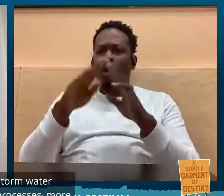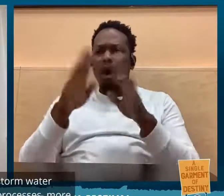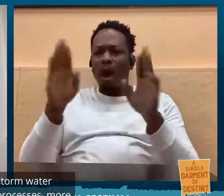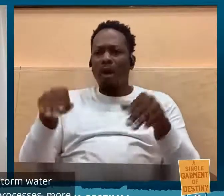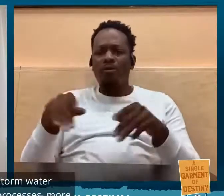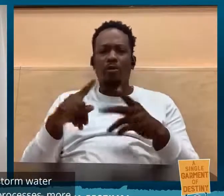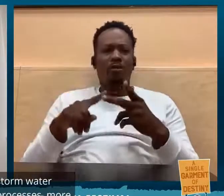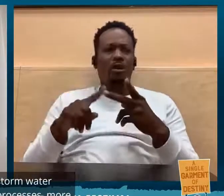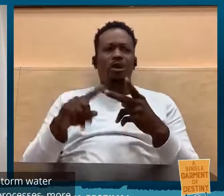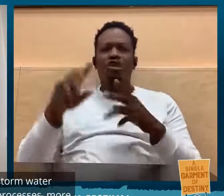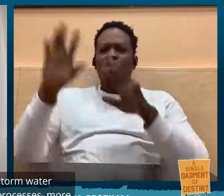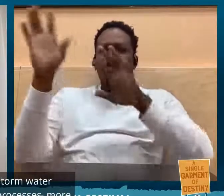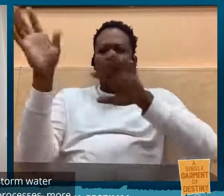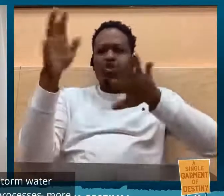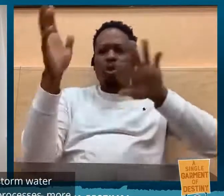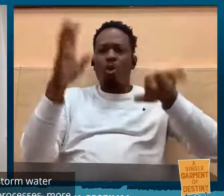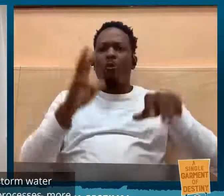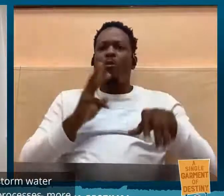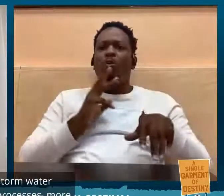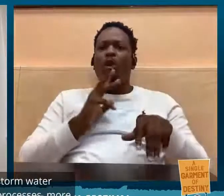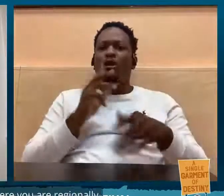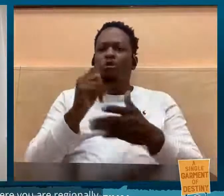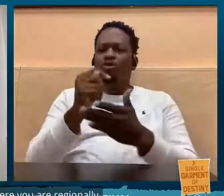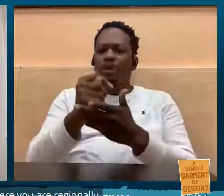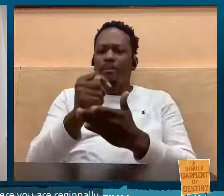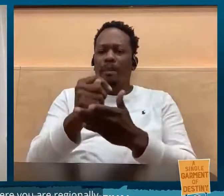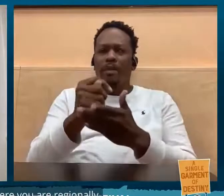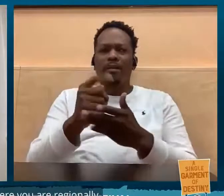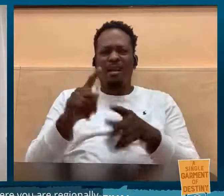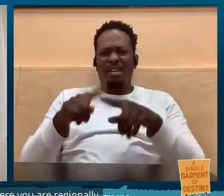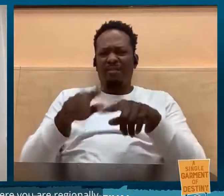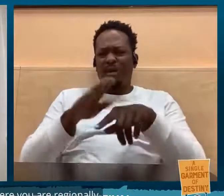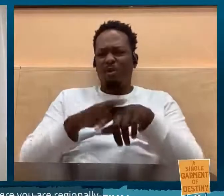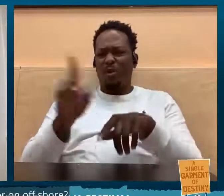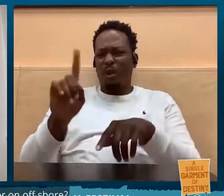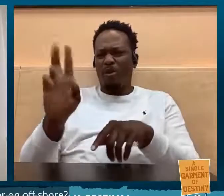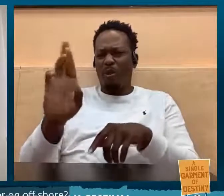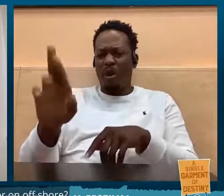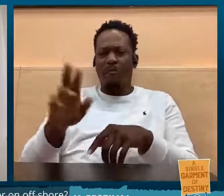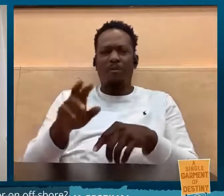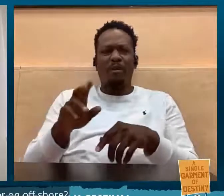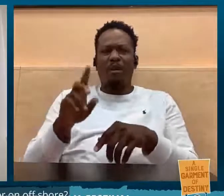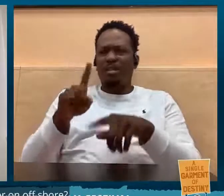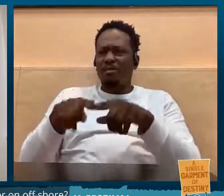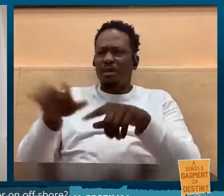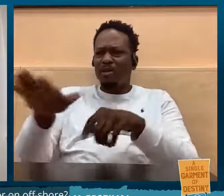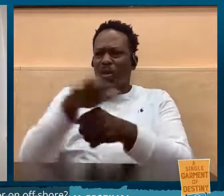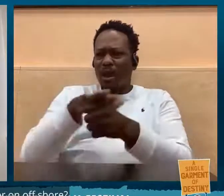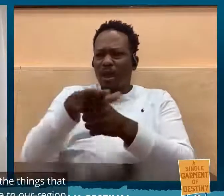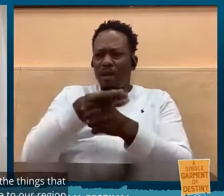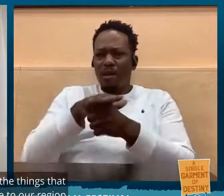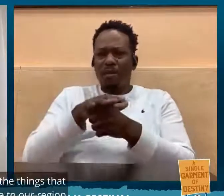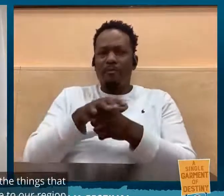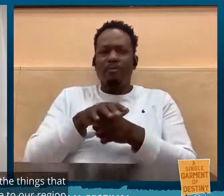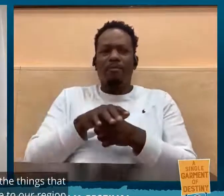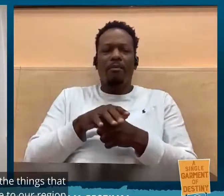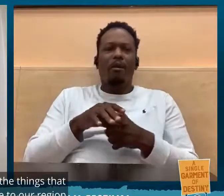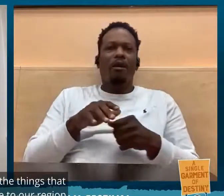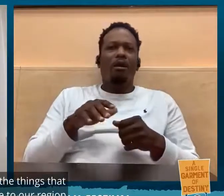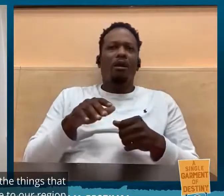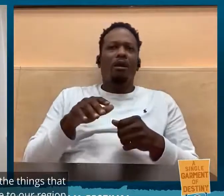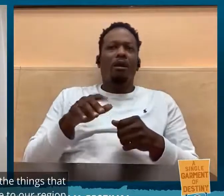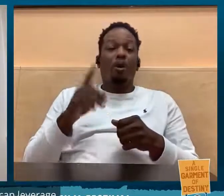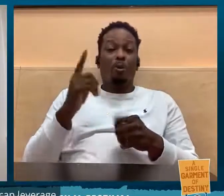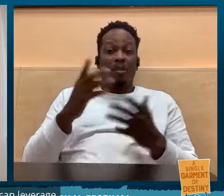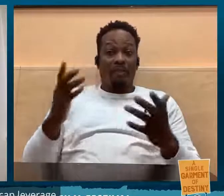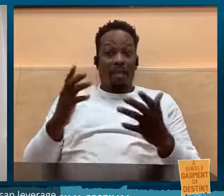stormwater treatment processes, more, you know, depending on where you are regionally, is it wind, on or offshore? What are the things that are unique